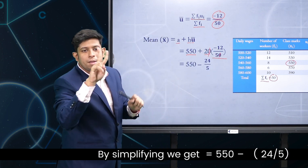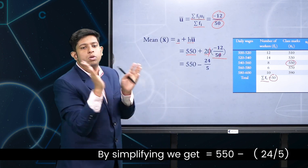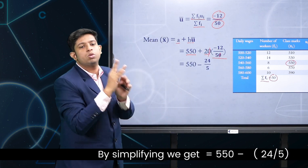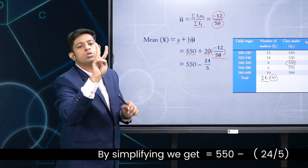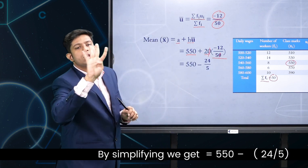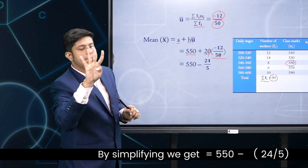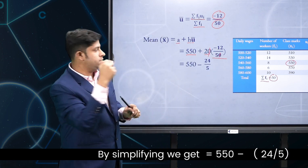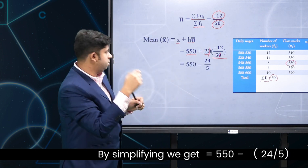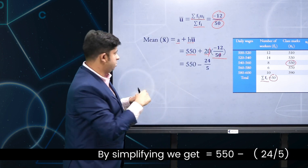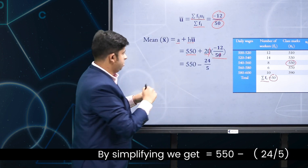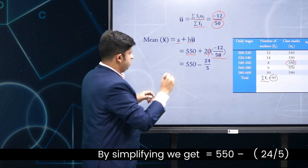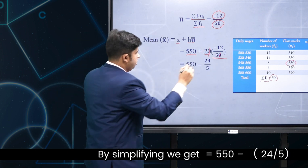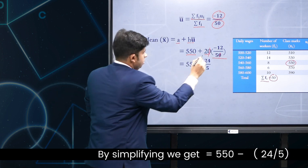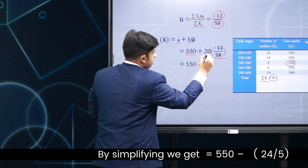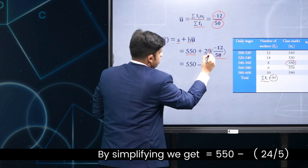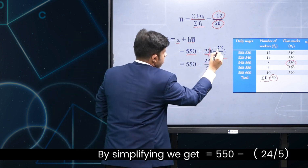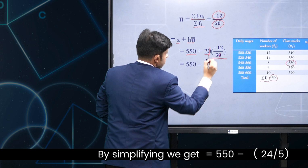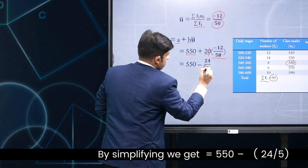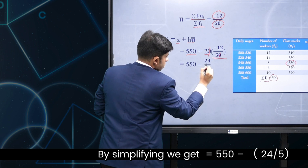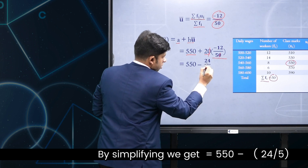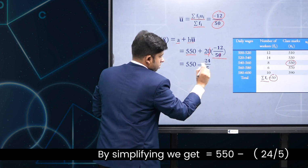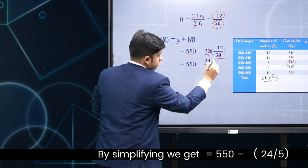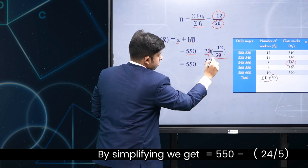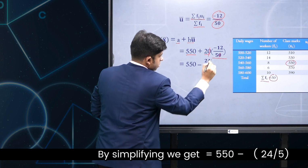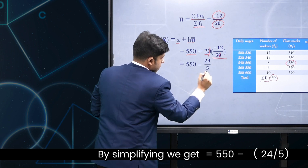By simplifying, we get 550 minus 24 by 5.